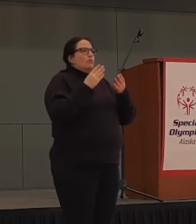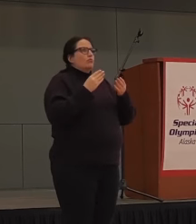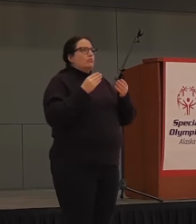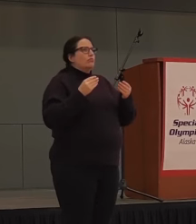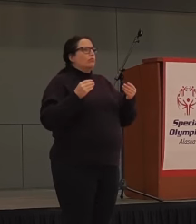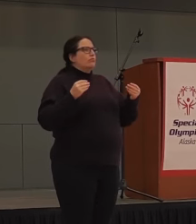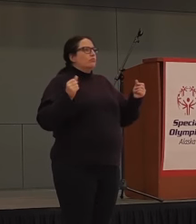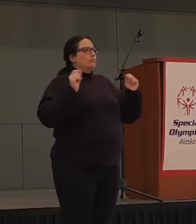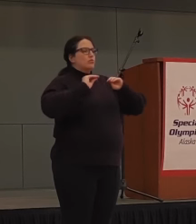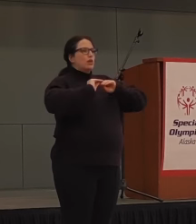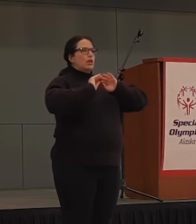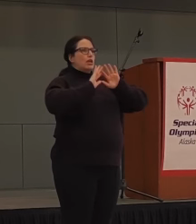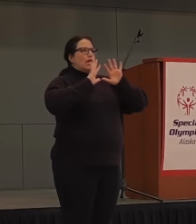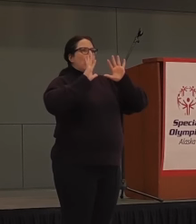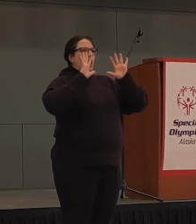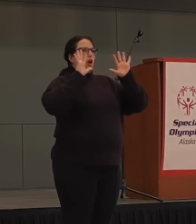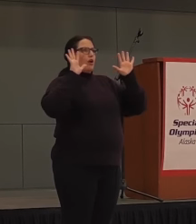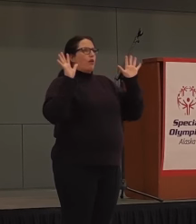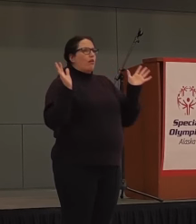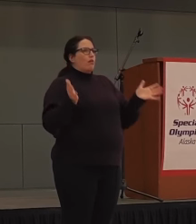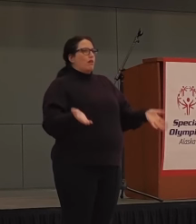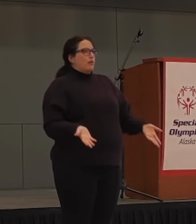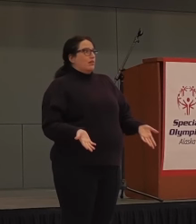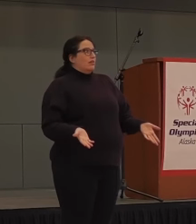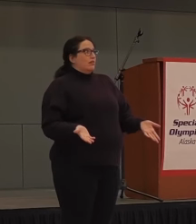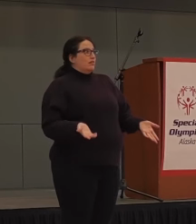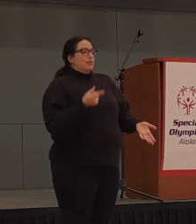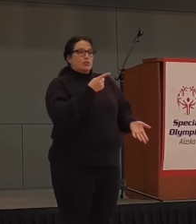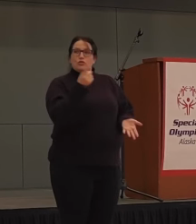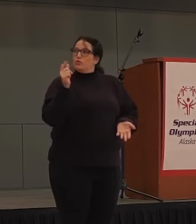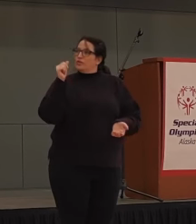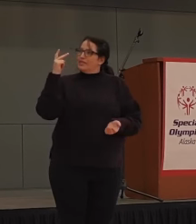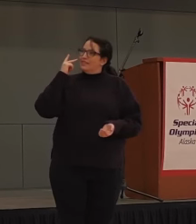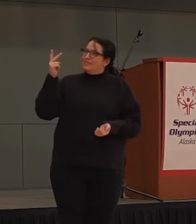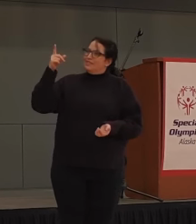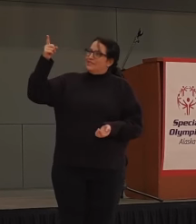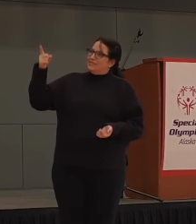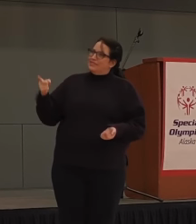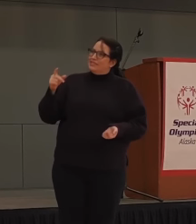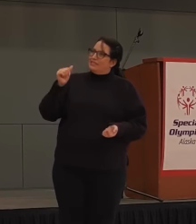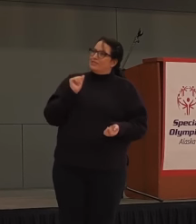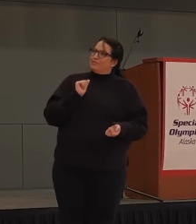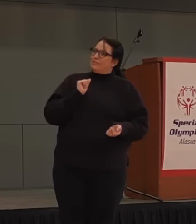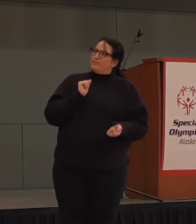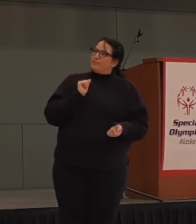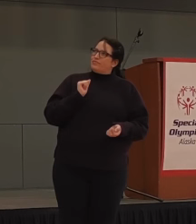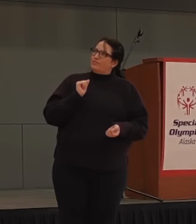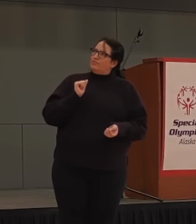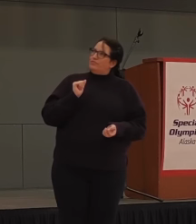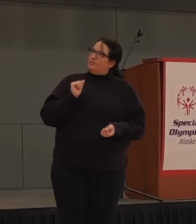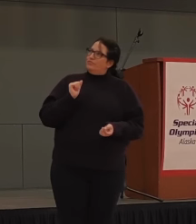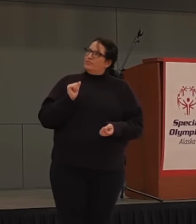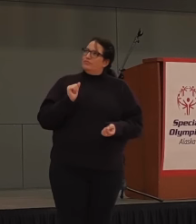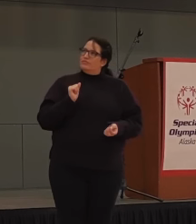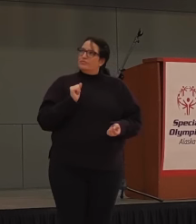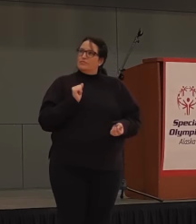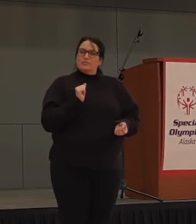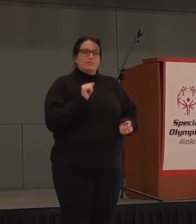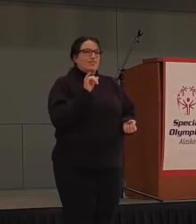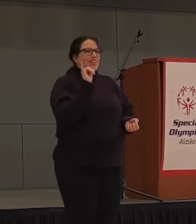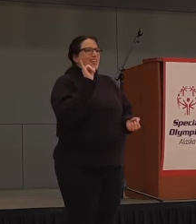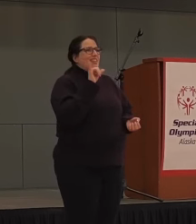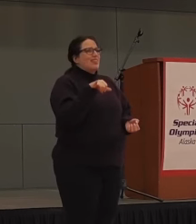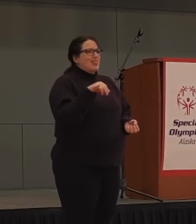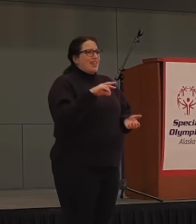then arteriosclerosis, and you see dementia down the side there. So that